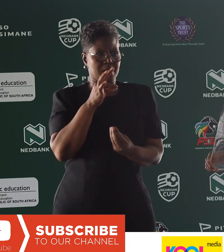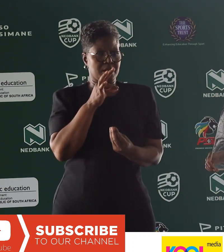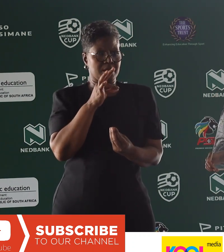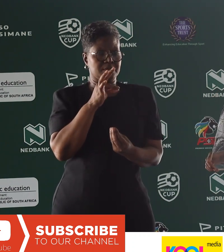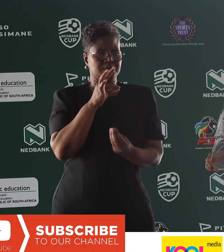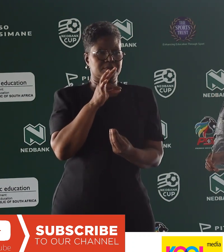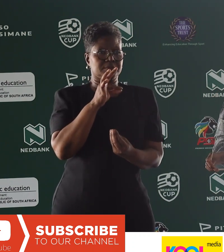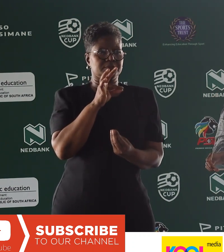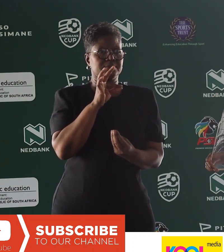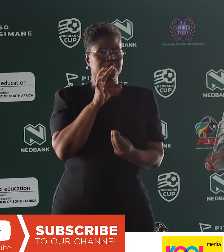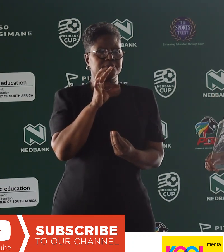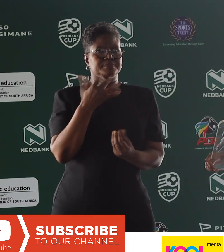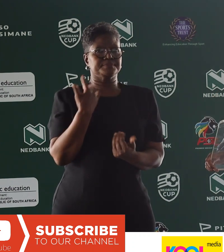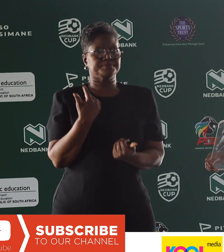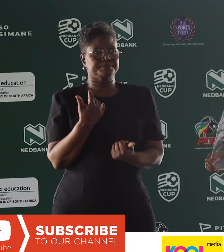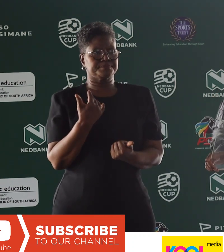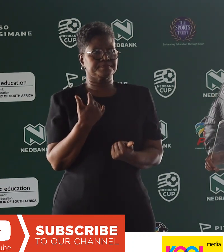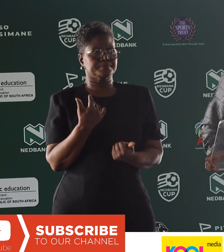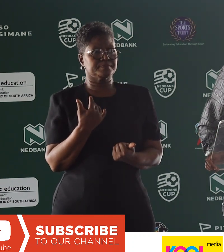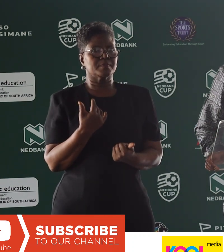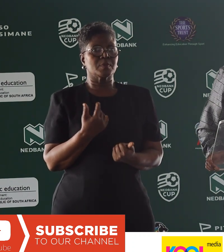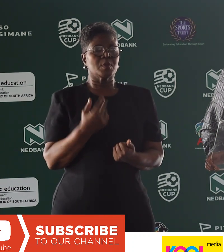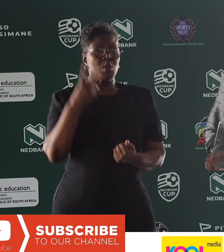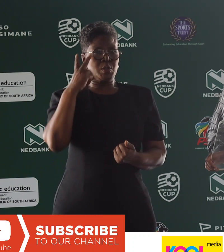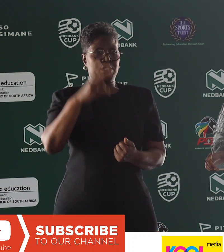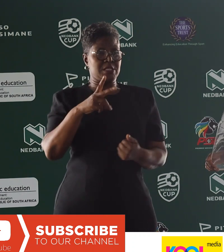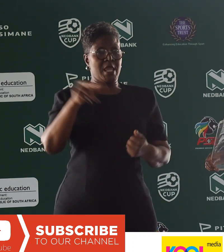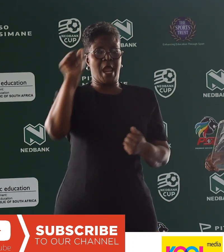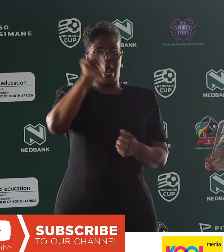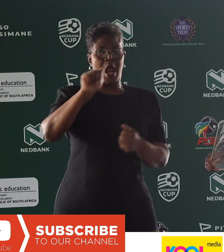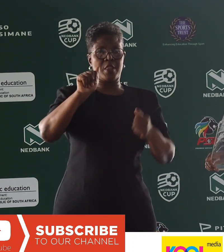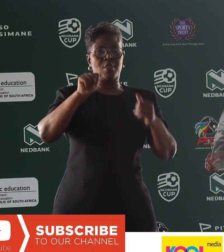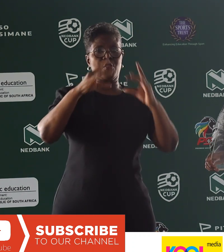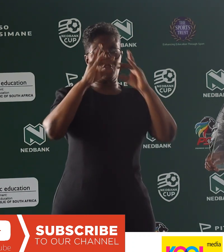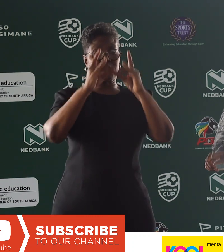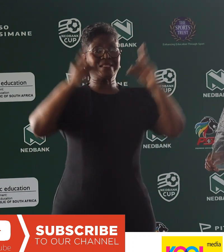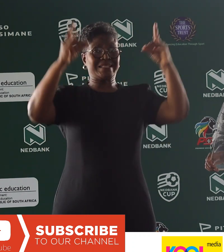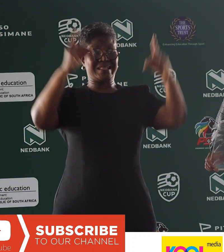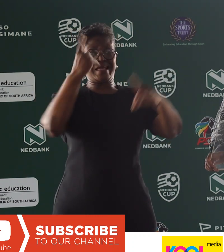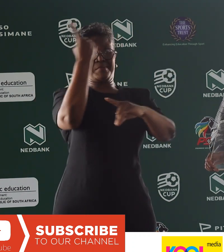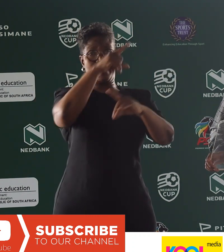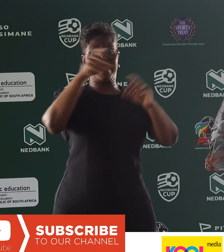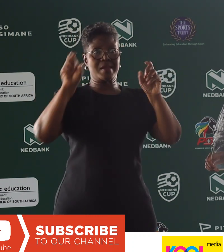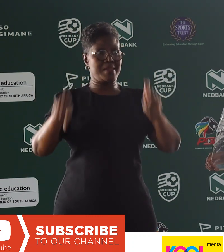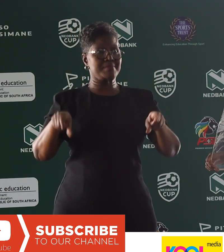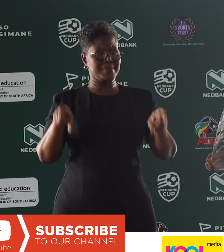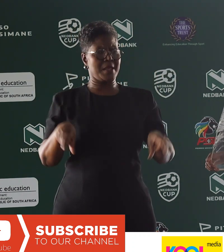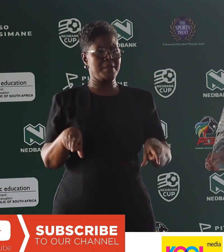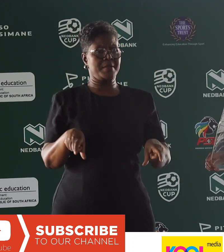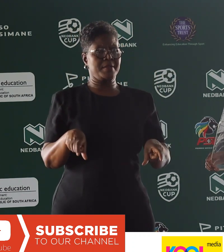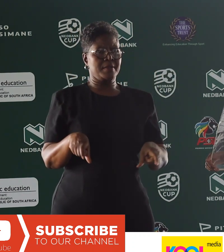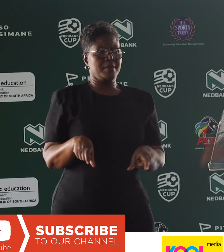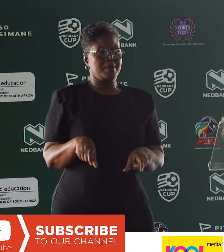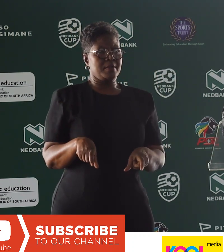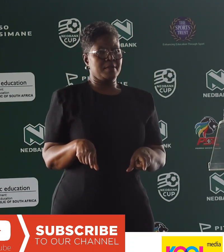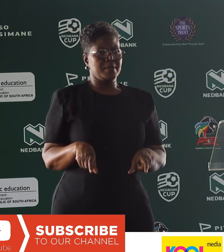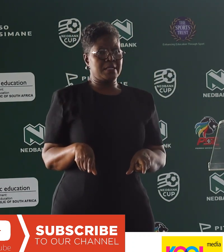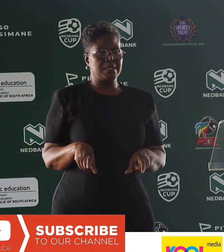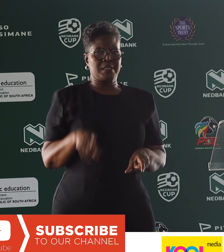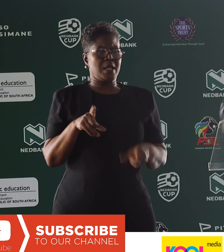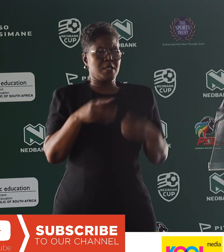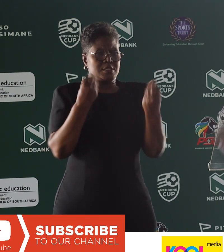said. When you see Edlon Stadium coming from Cape Town as I do, picked as it is,